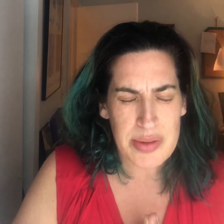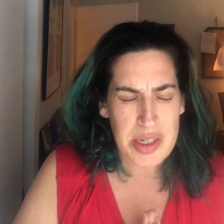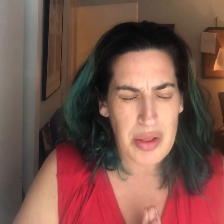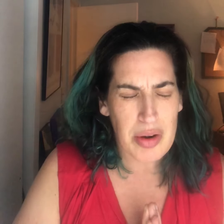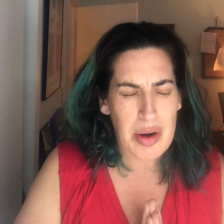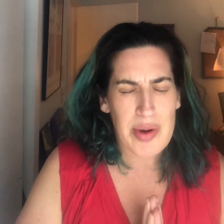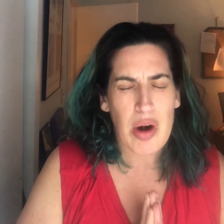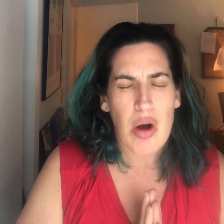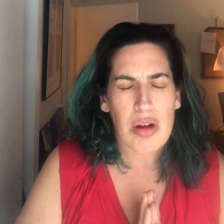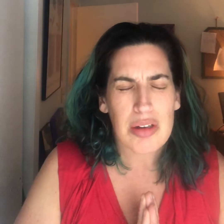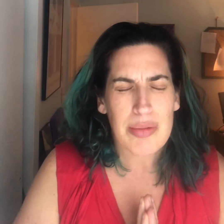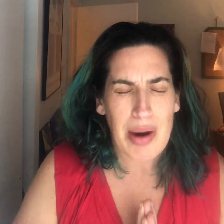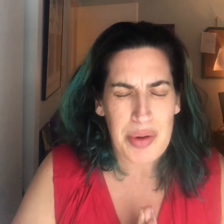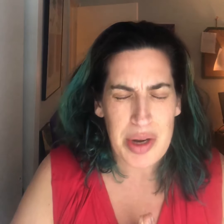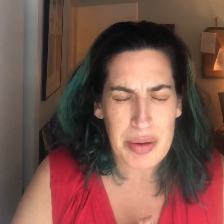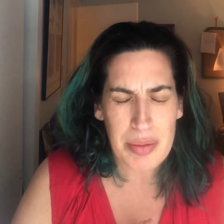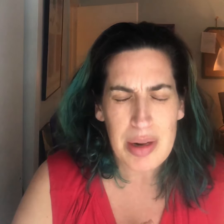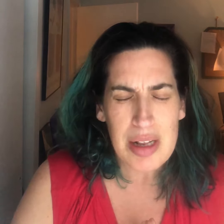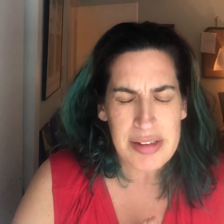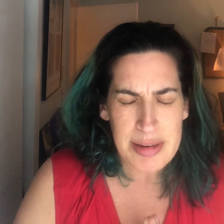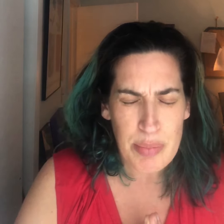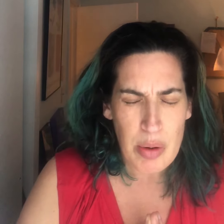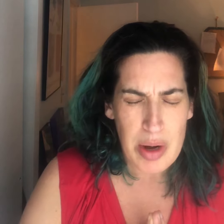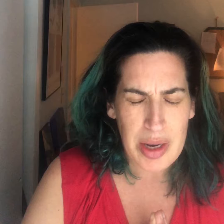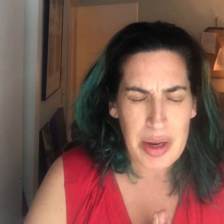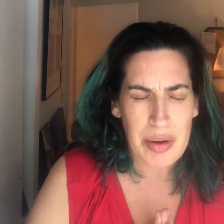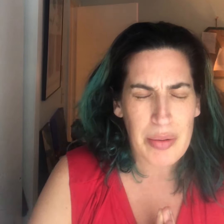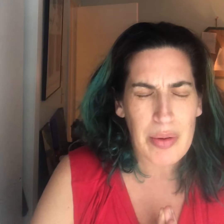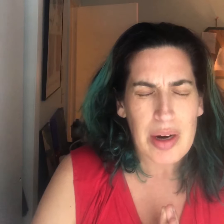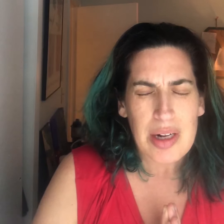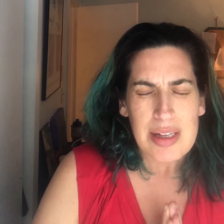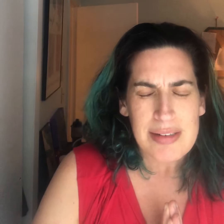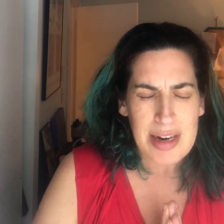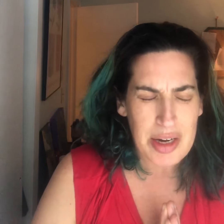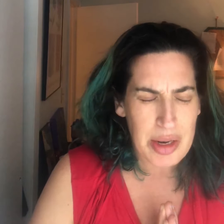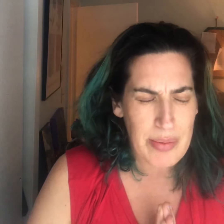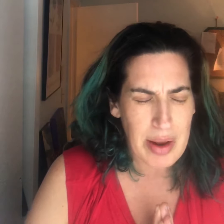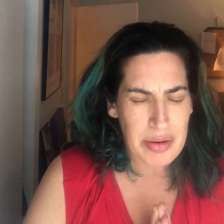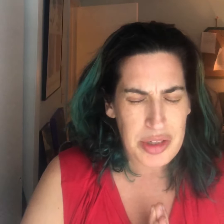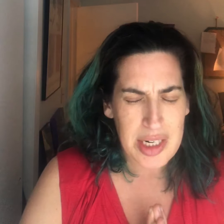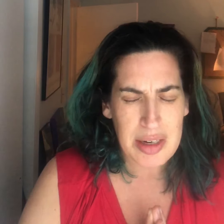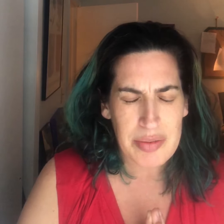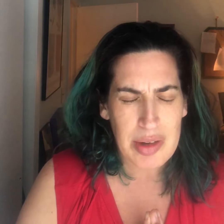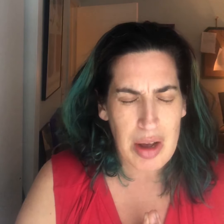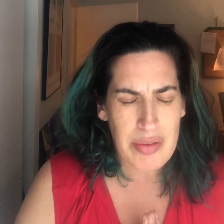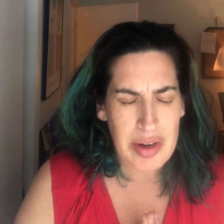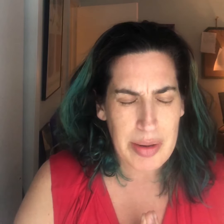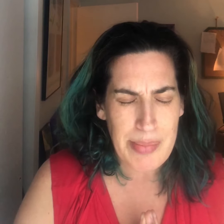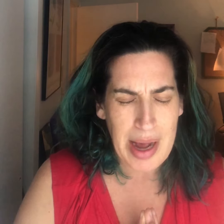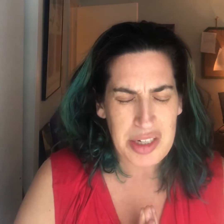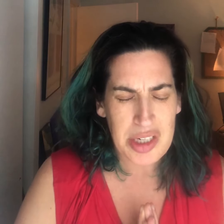each other. And we are all around you. Supporting you. Sending you energy of love and compassion.